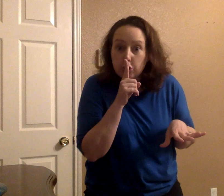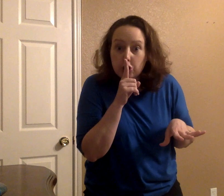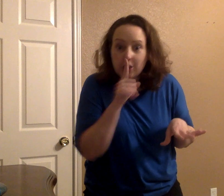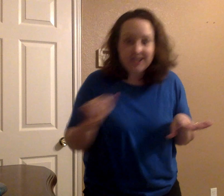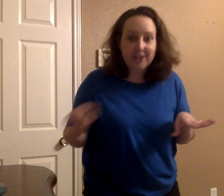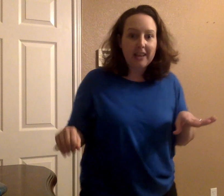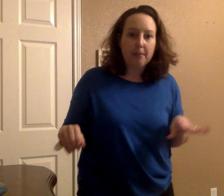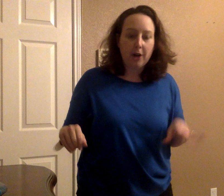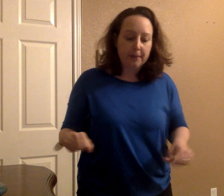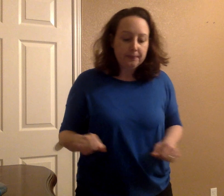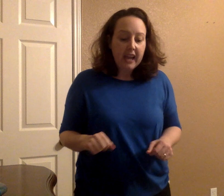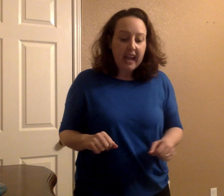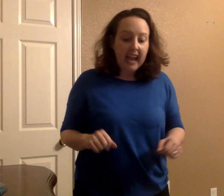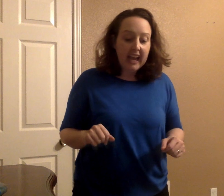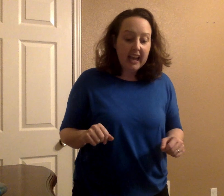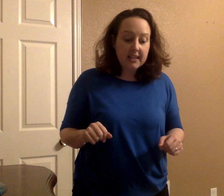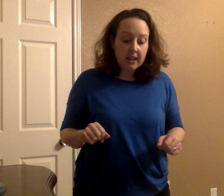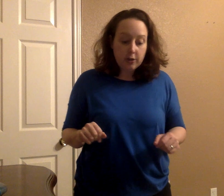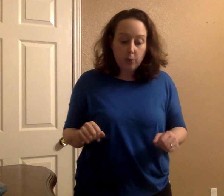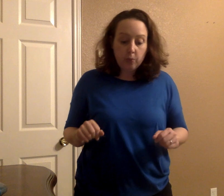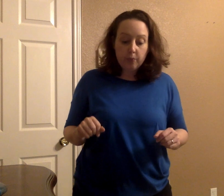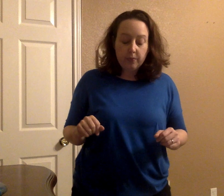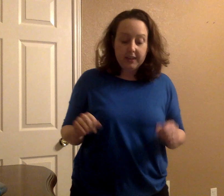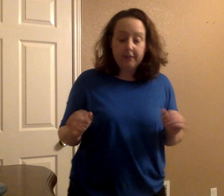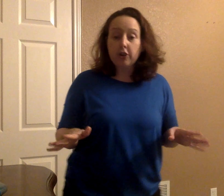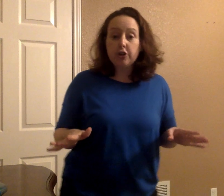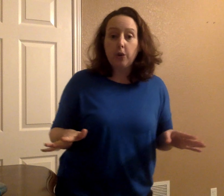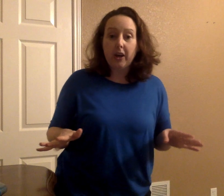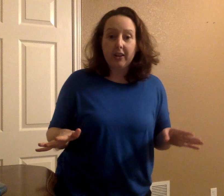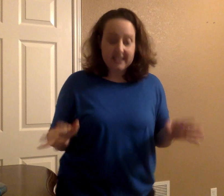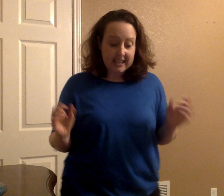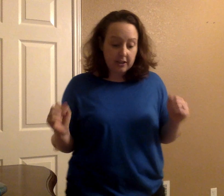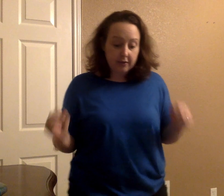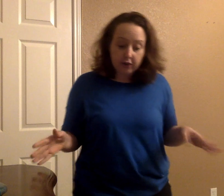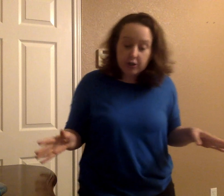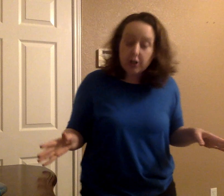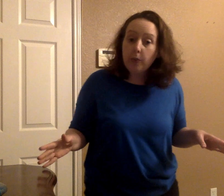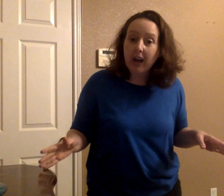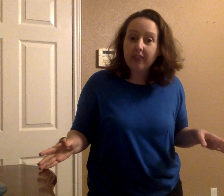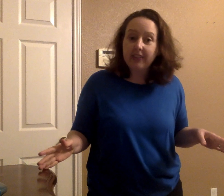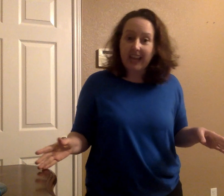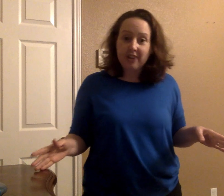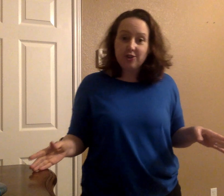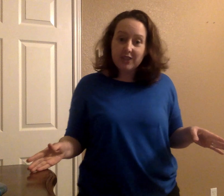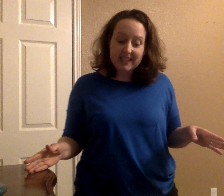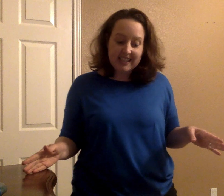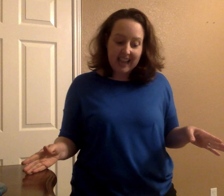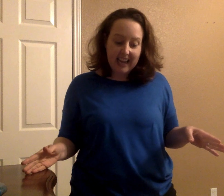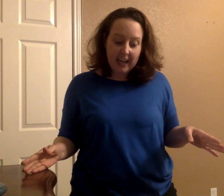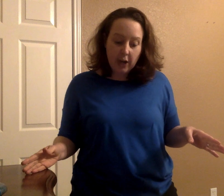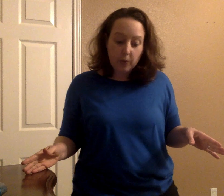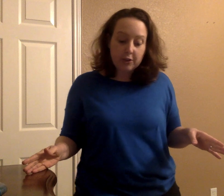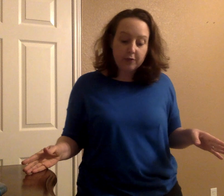shh during that part. And the First Noel, it says, First Noel, the angel did say, was to